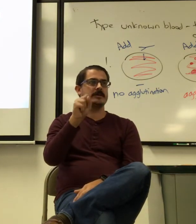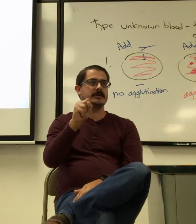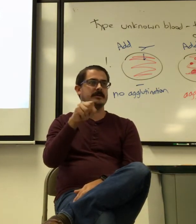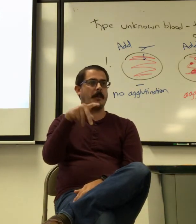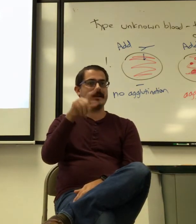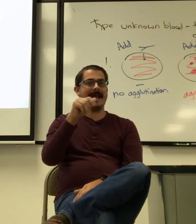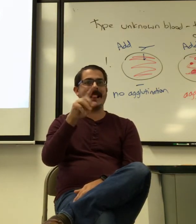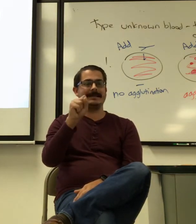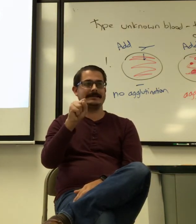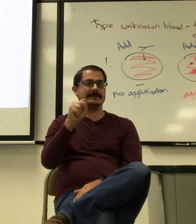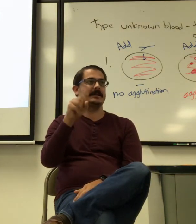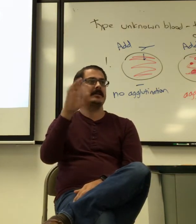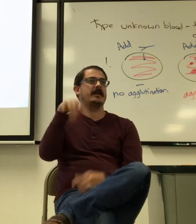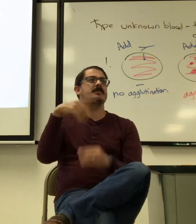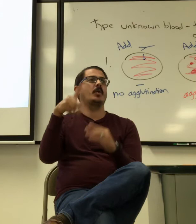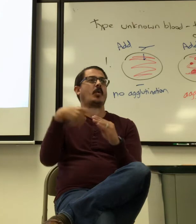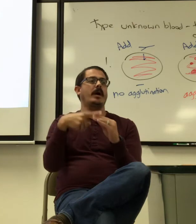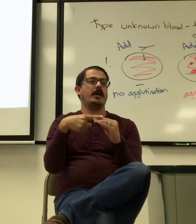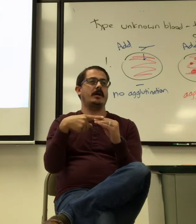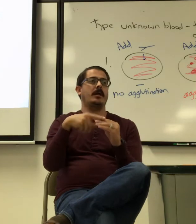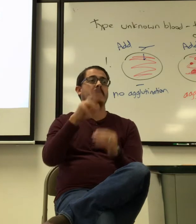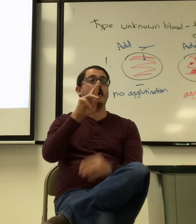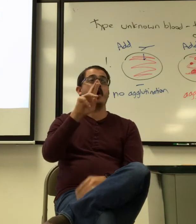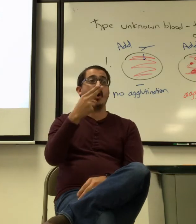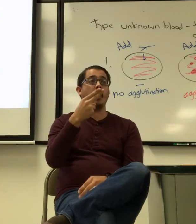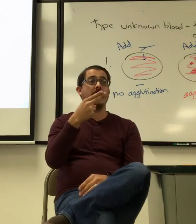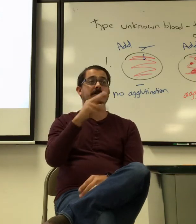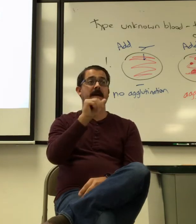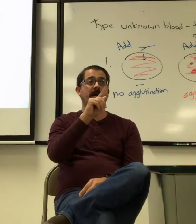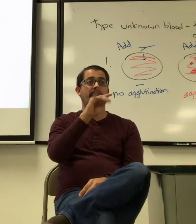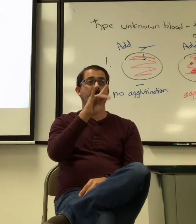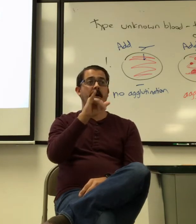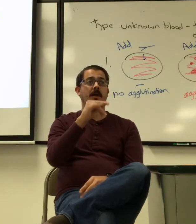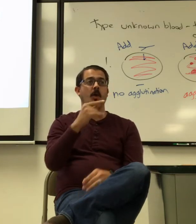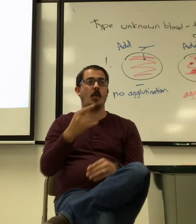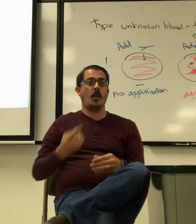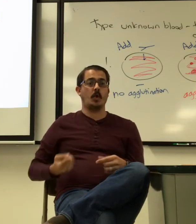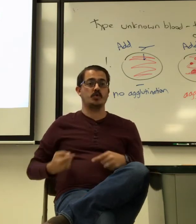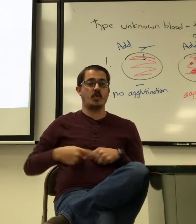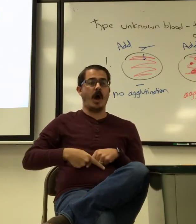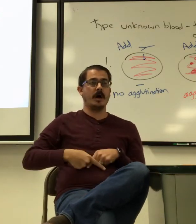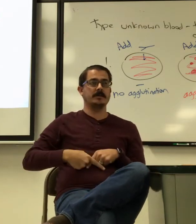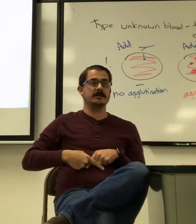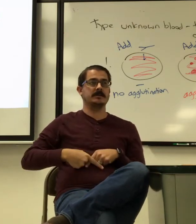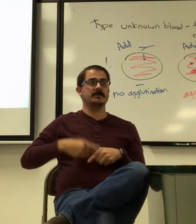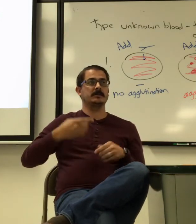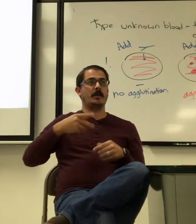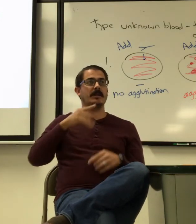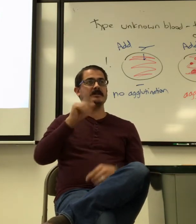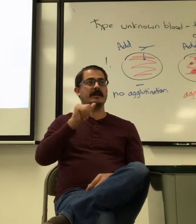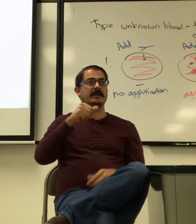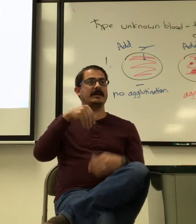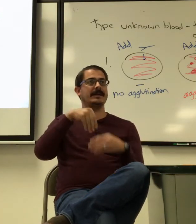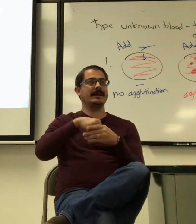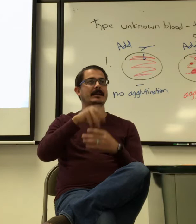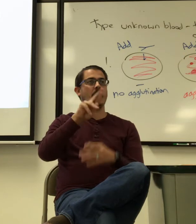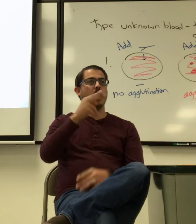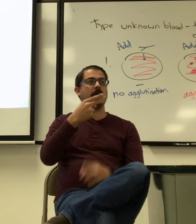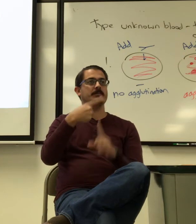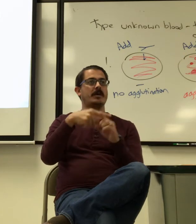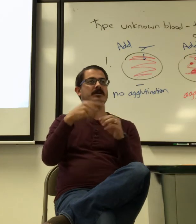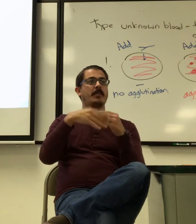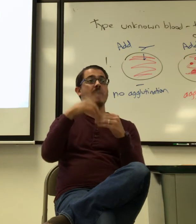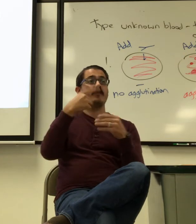fetalis, when the Rh antibody crosses the placenta in Rh positive blood for the baby.